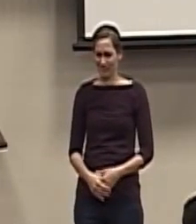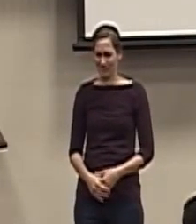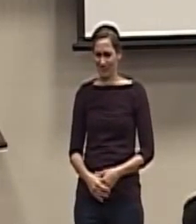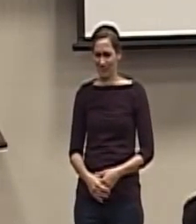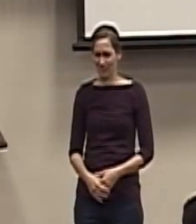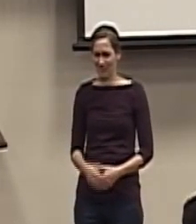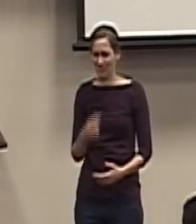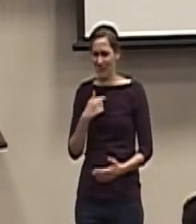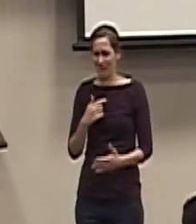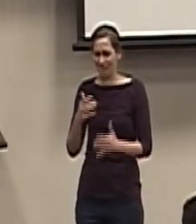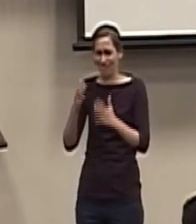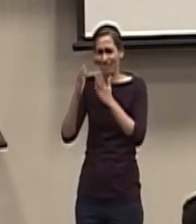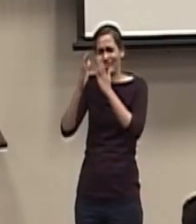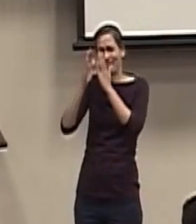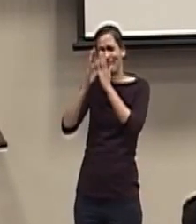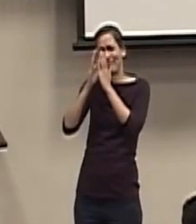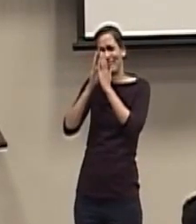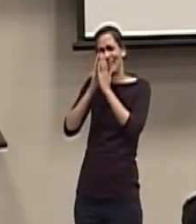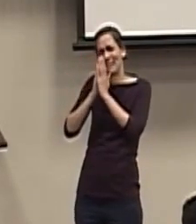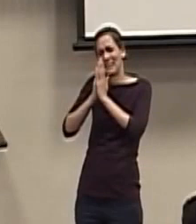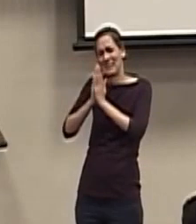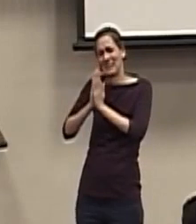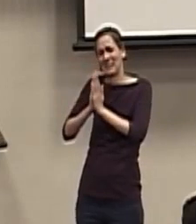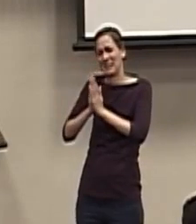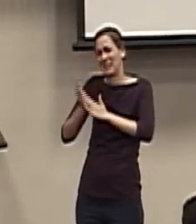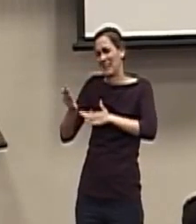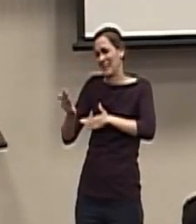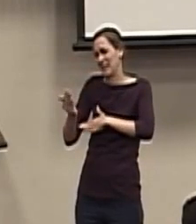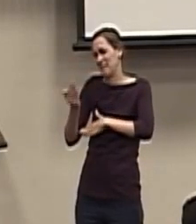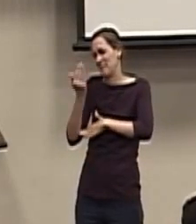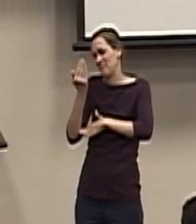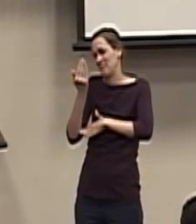And so I just ask and I pray this morning